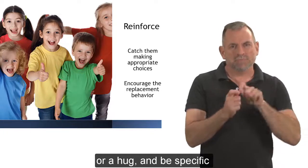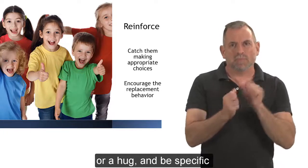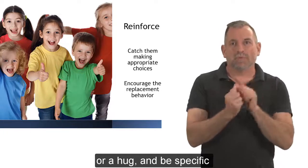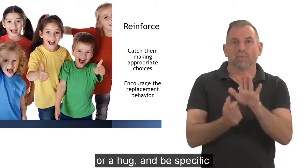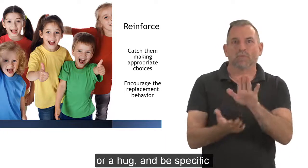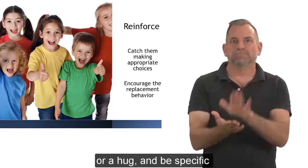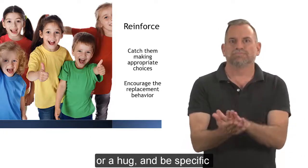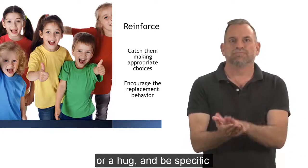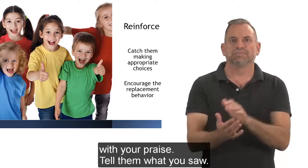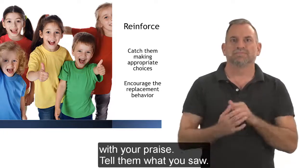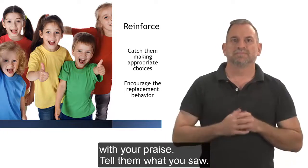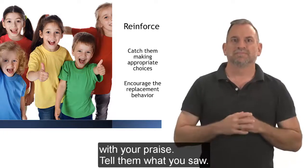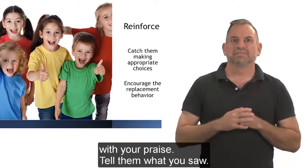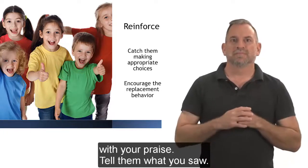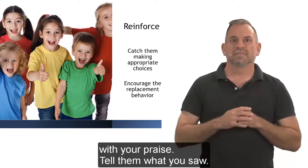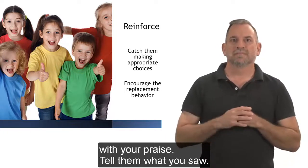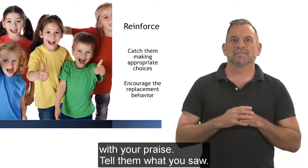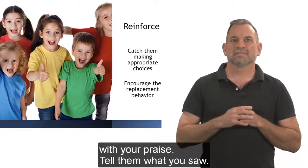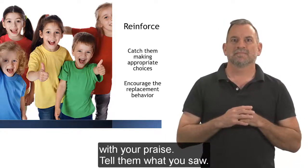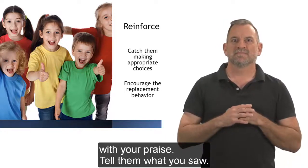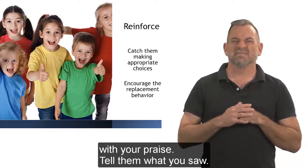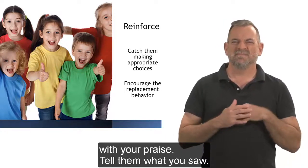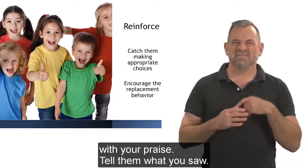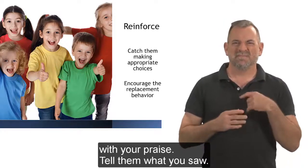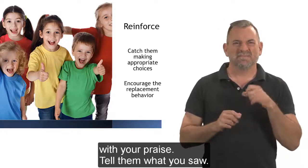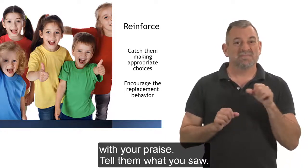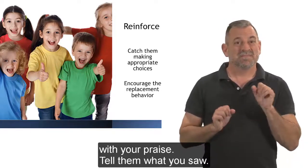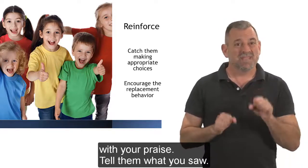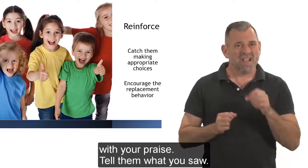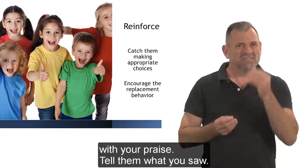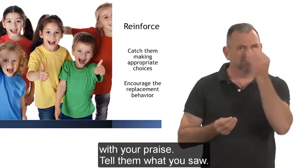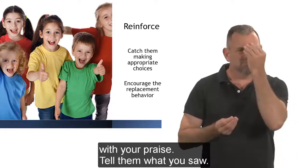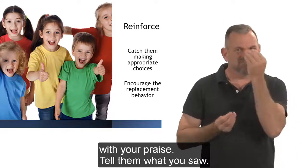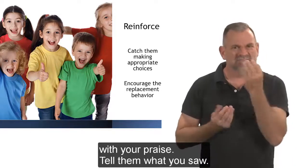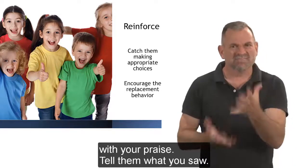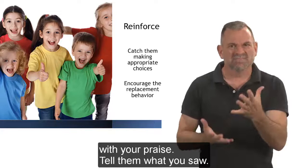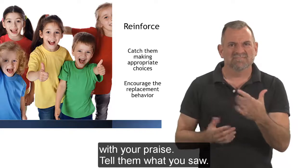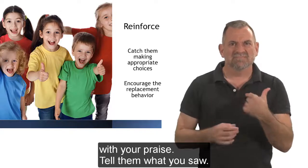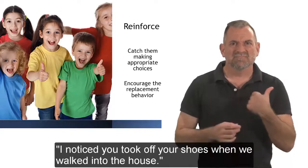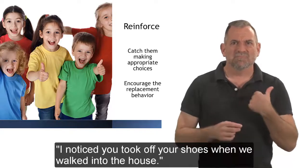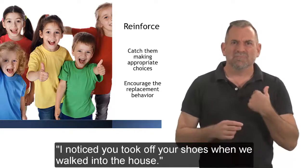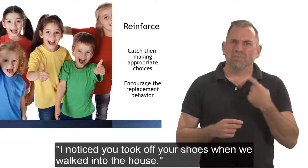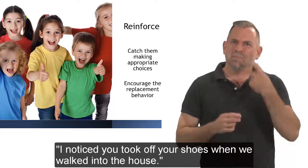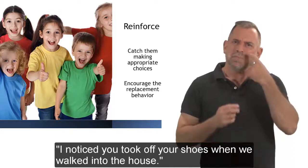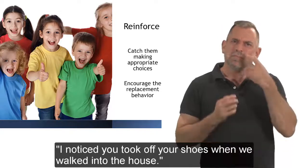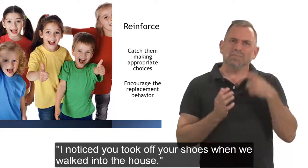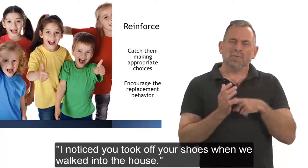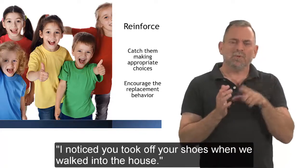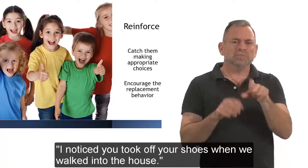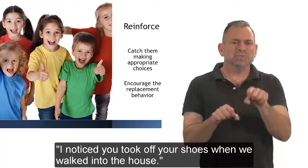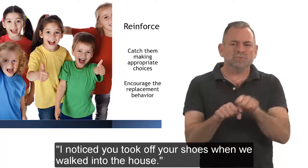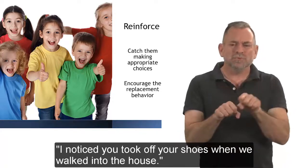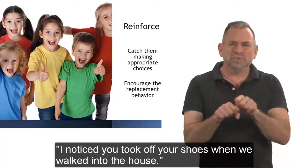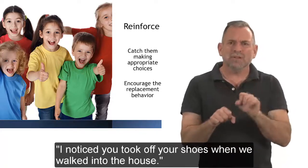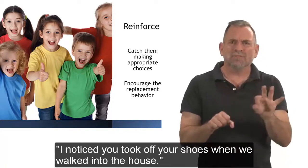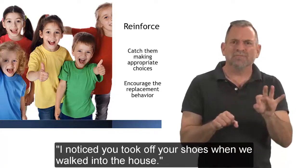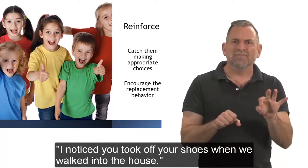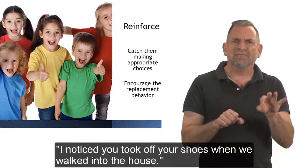and be specific with your praise. Tell them what you saw. I noticed you took off your shoes when we walked into